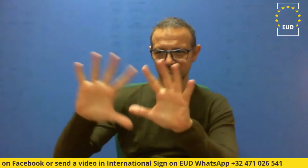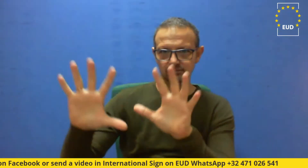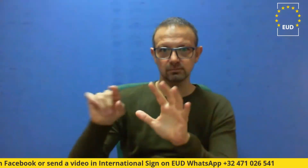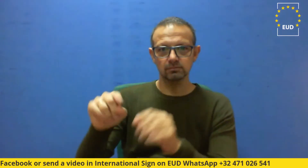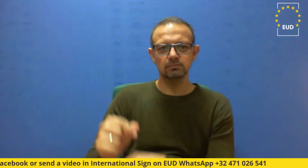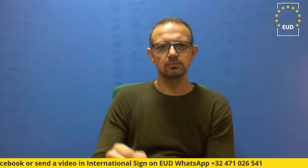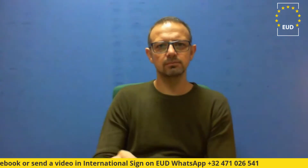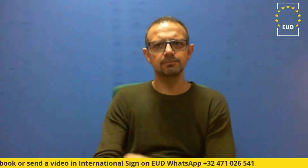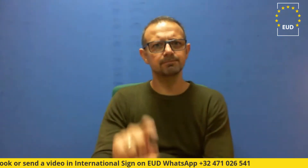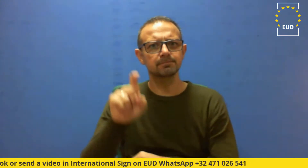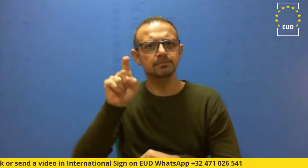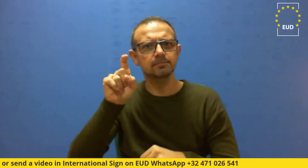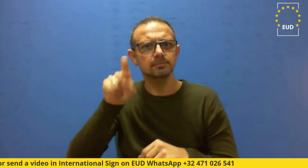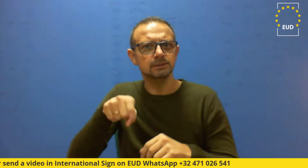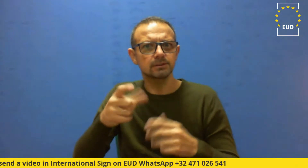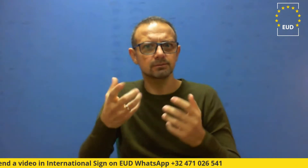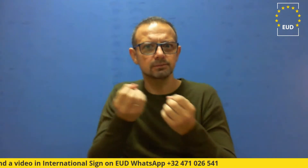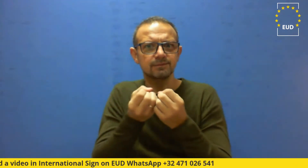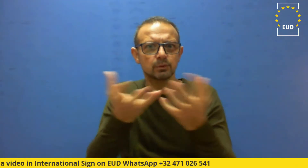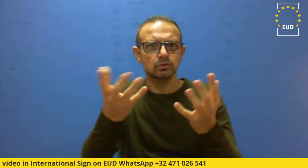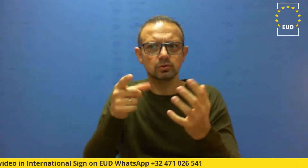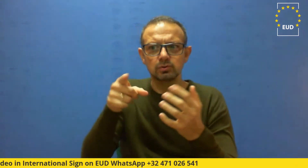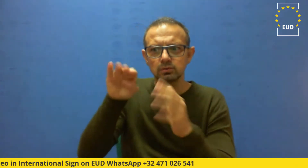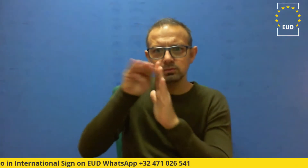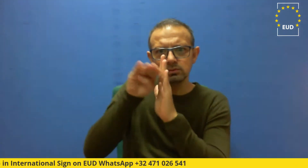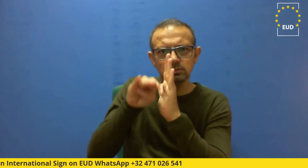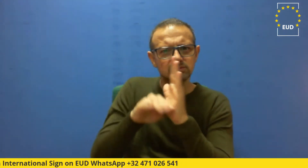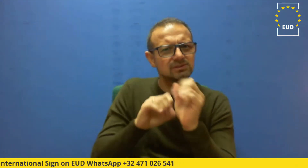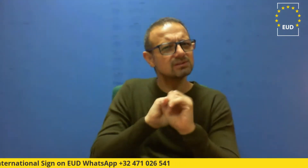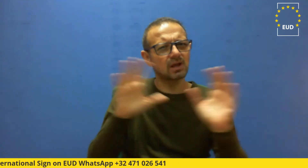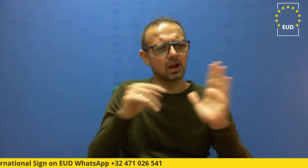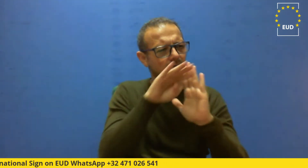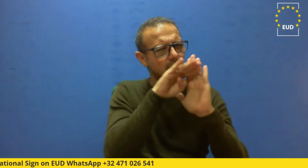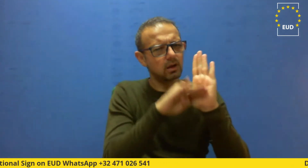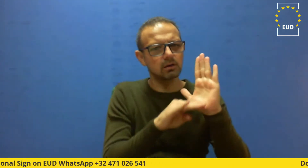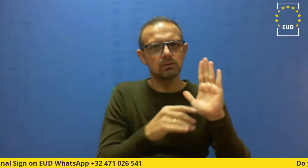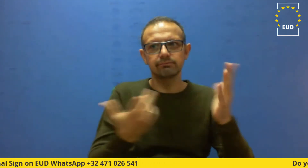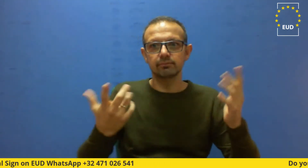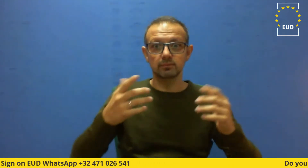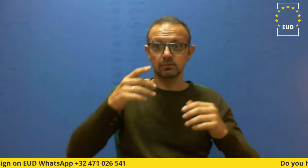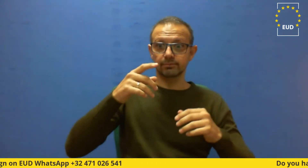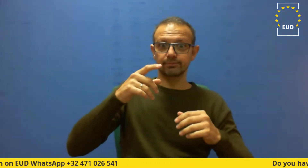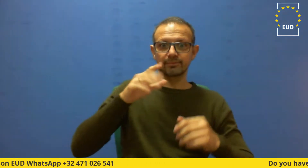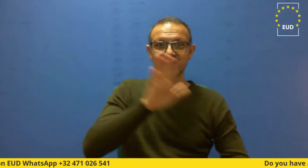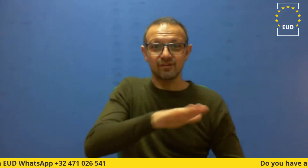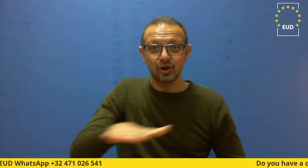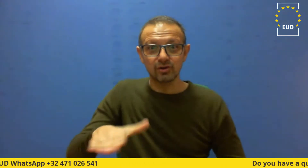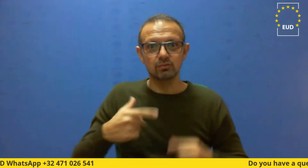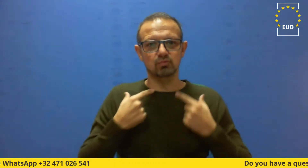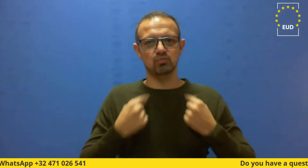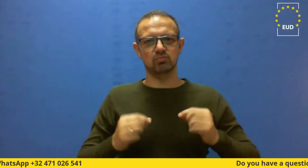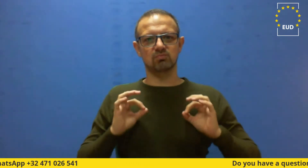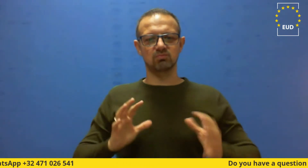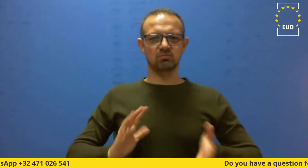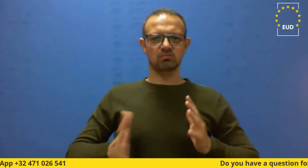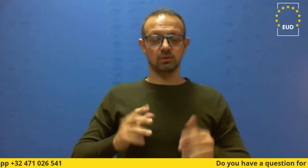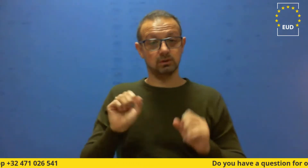of course, looking at the more aesthetics of the matter. Making sure that there are very clear